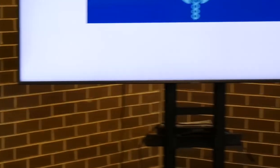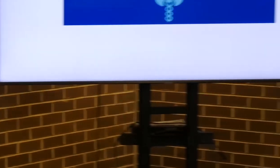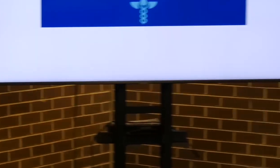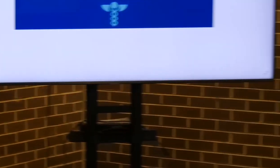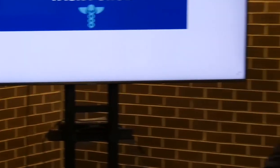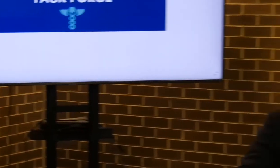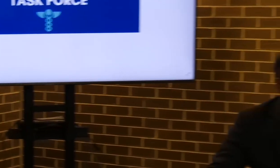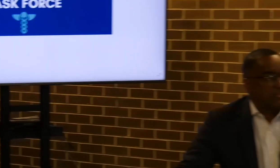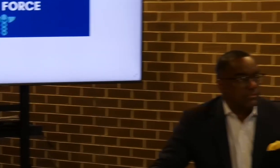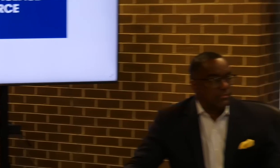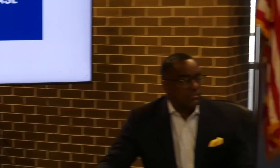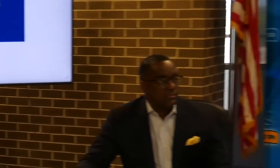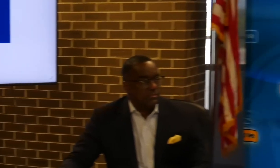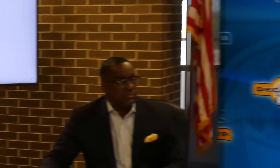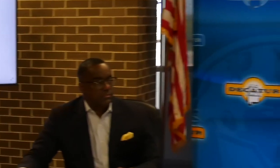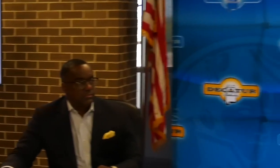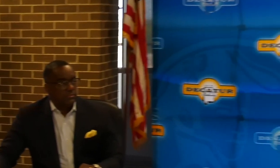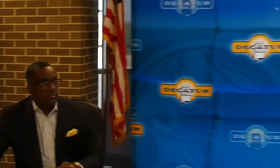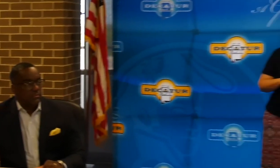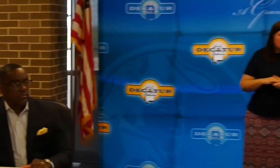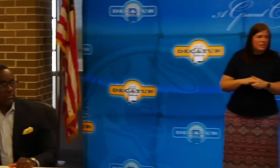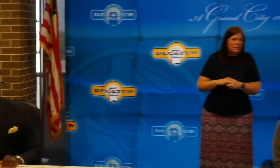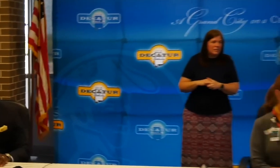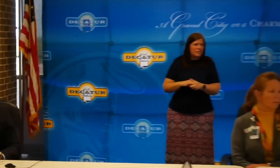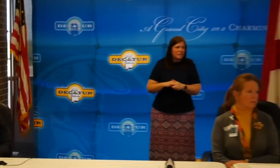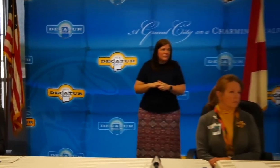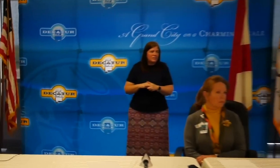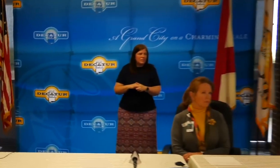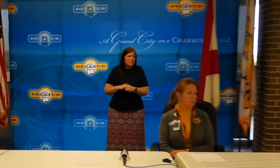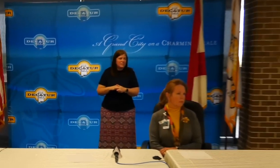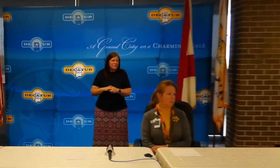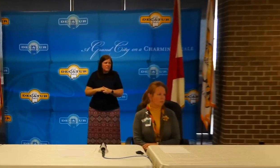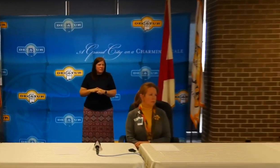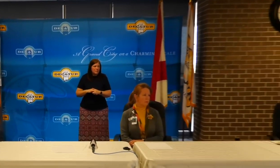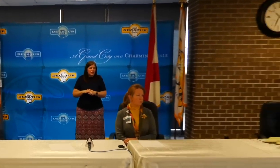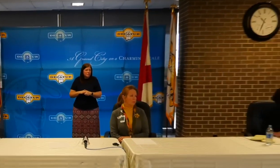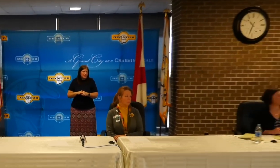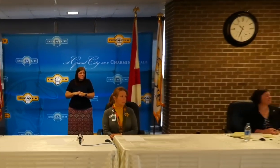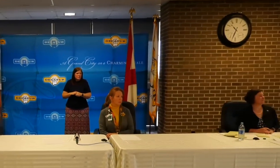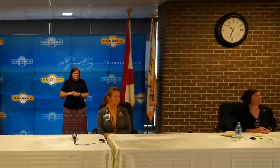Matthew, you have another question? No, I'm okay. Okay, thank you.